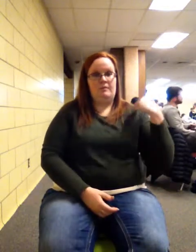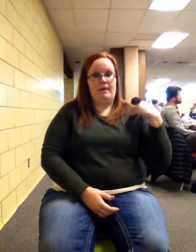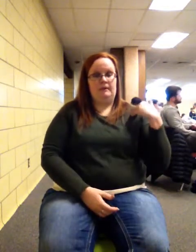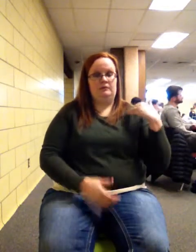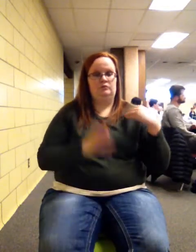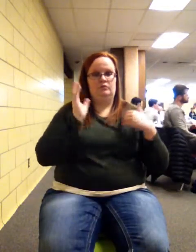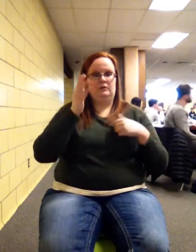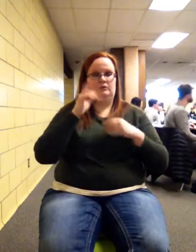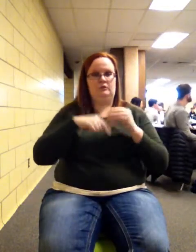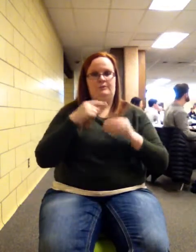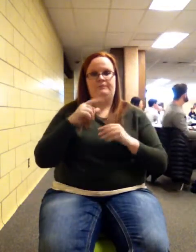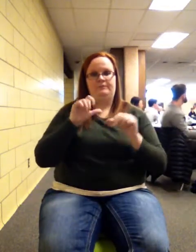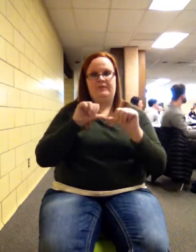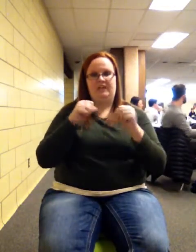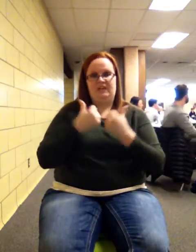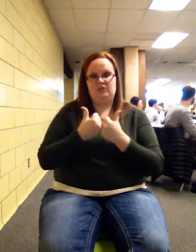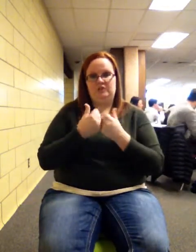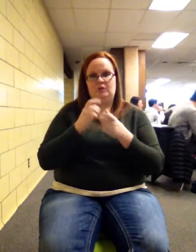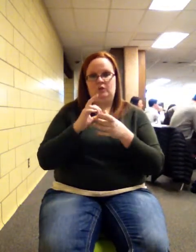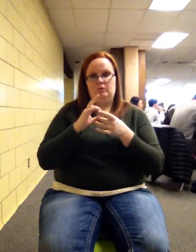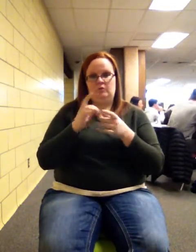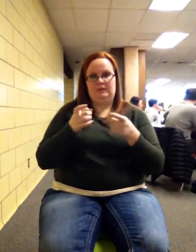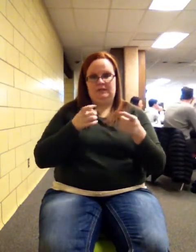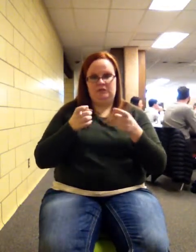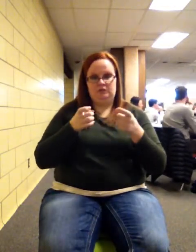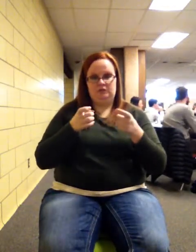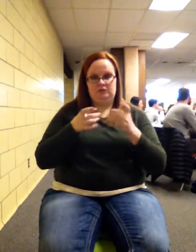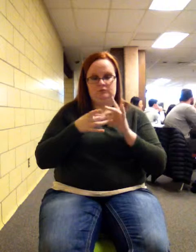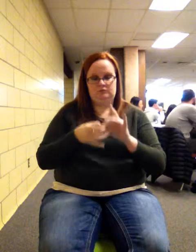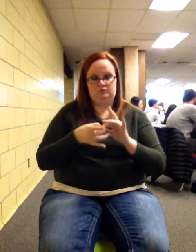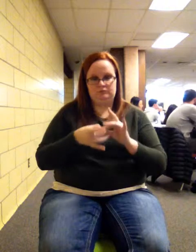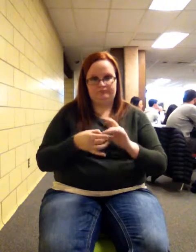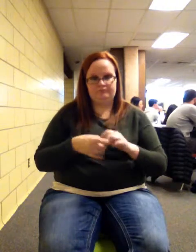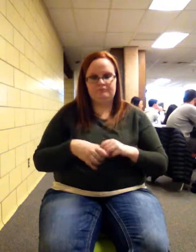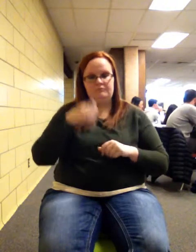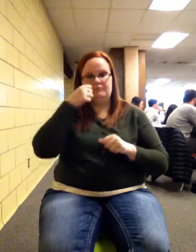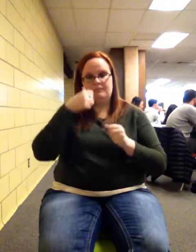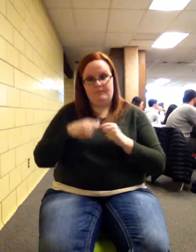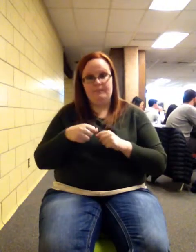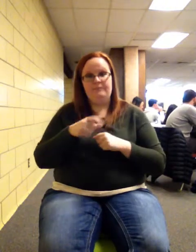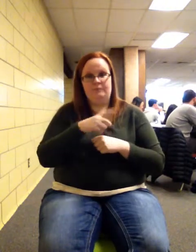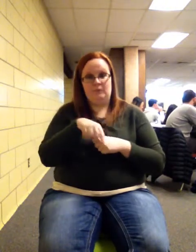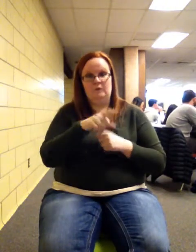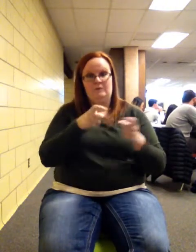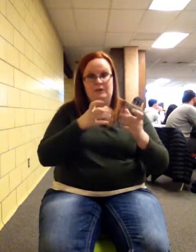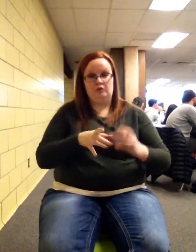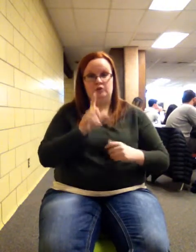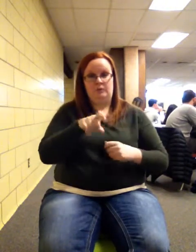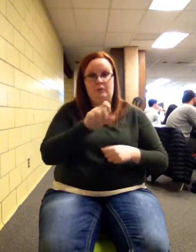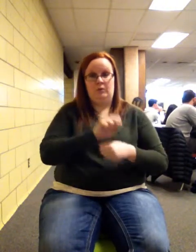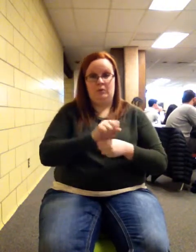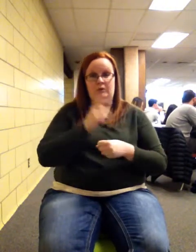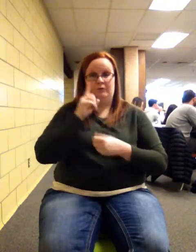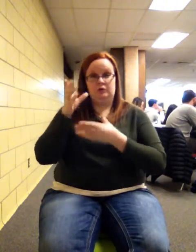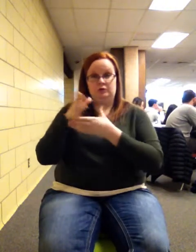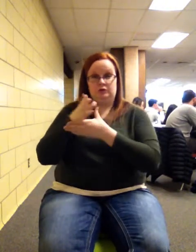relationship. Remember, the managers are supposed to be working for shareholder wealth maximization. So as we all were meeting